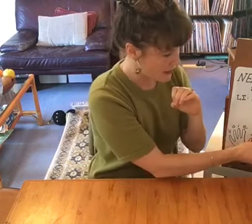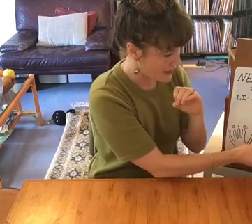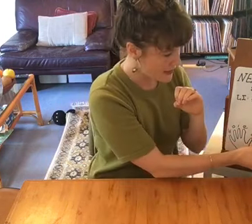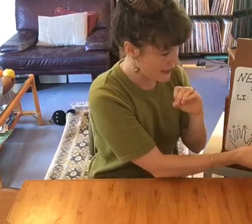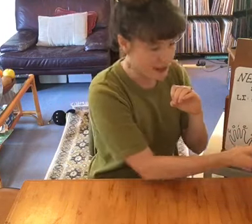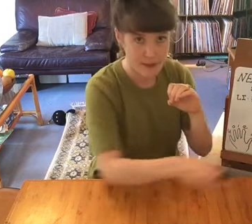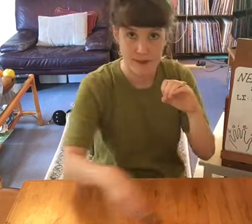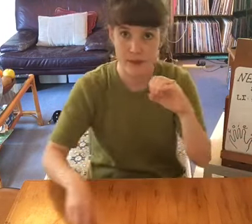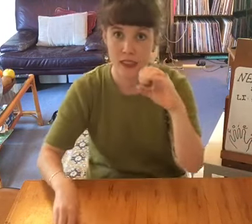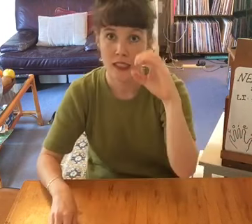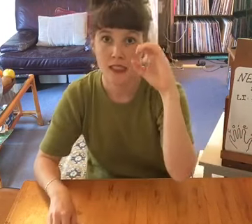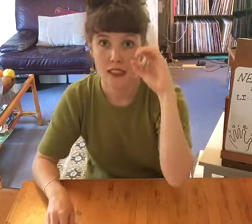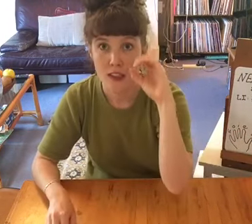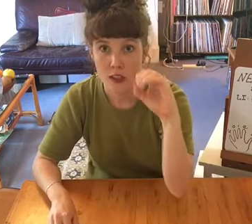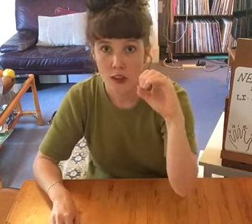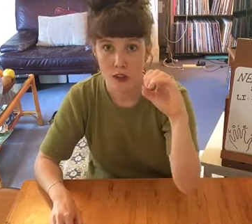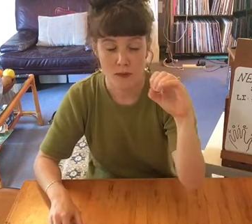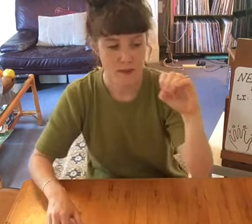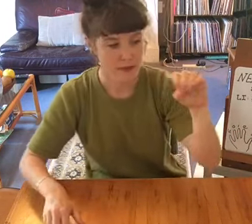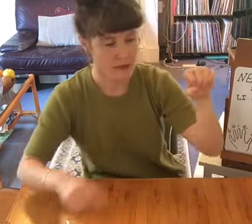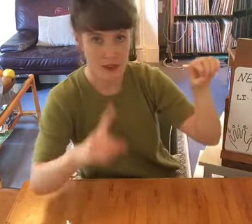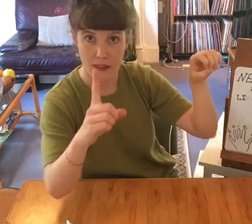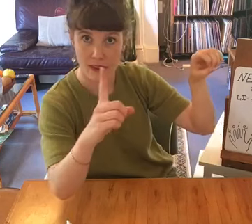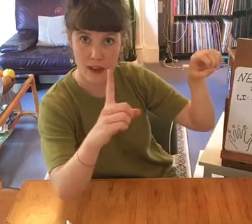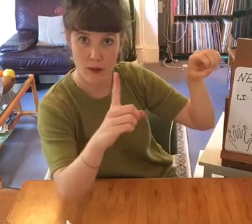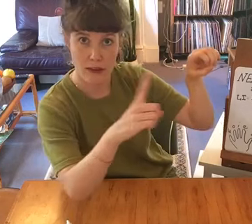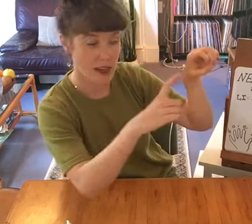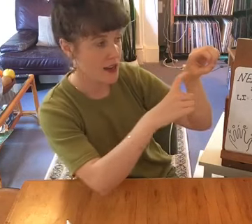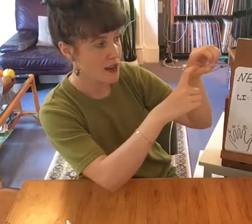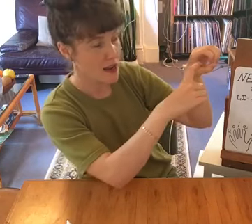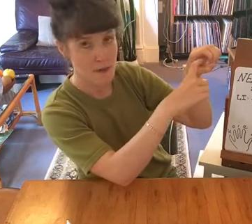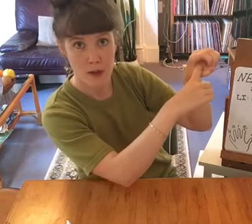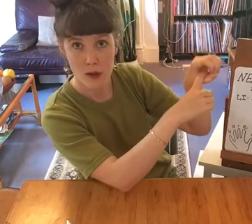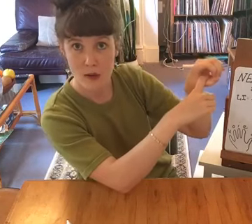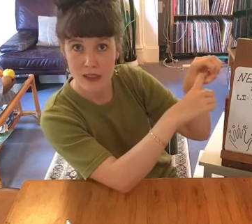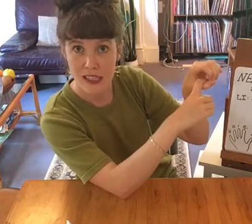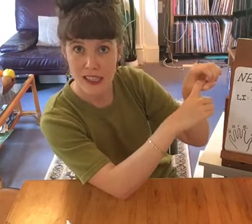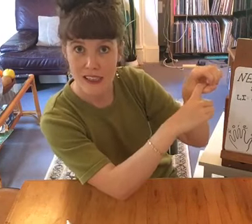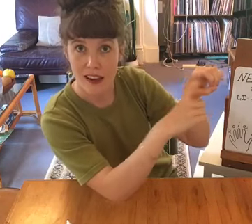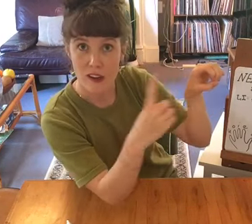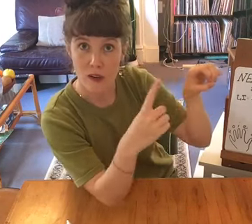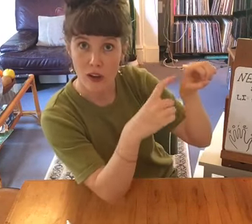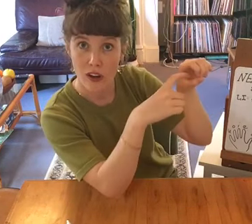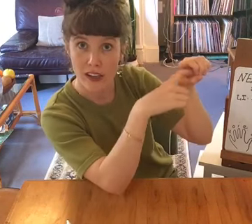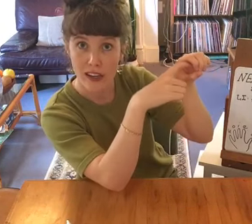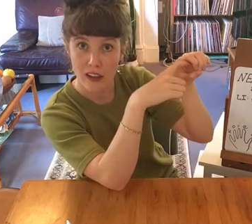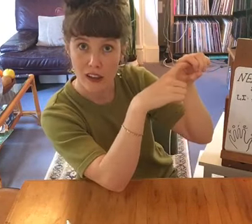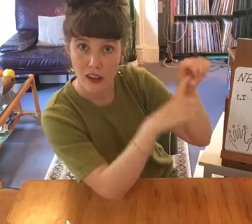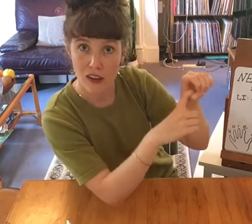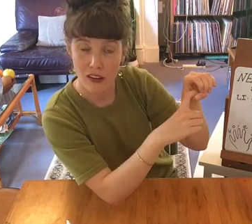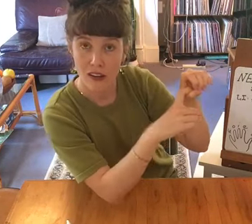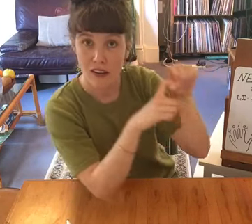stick. Circle, and then get your finger and put your stick inside. You can hook it in.